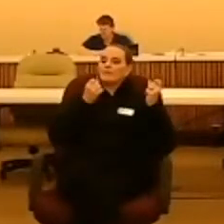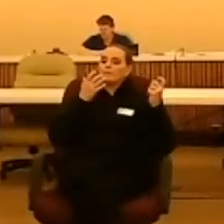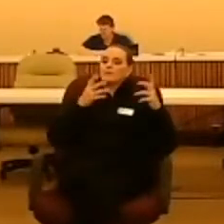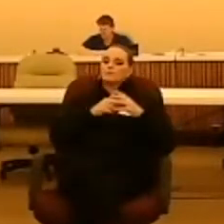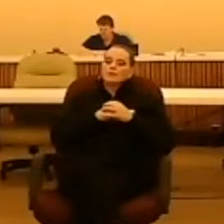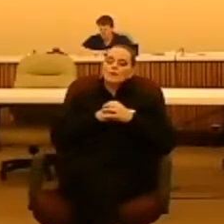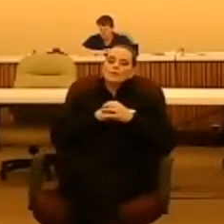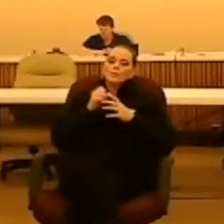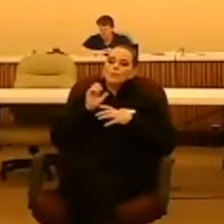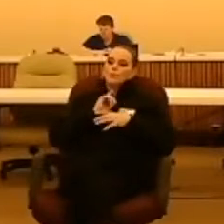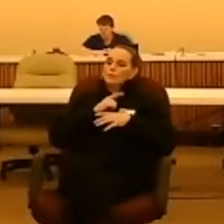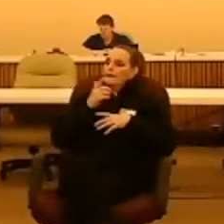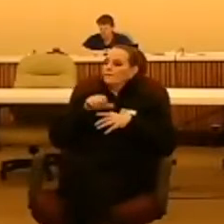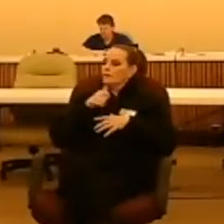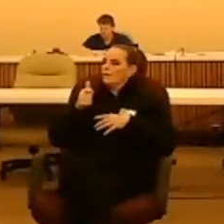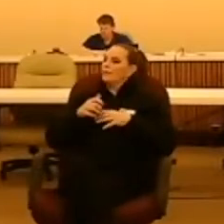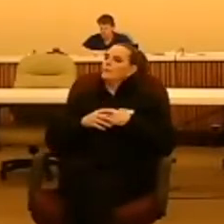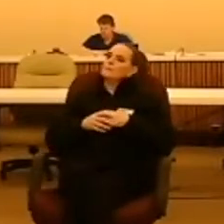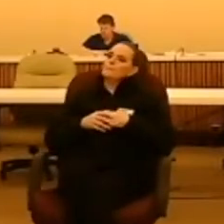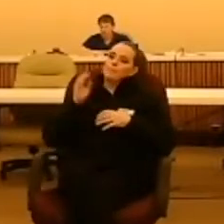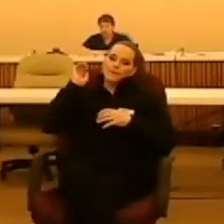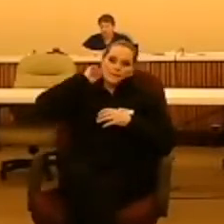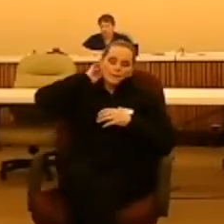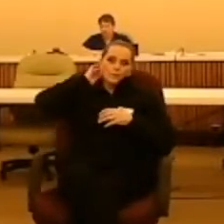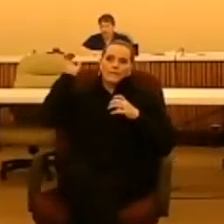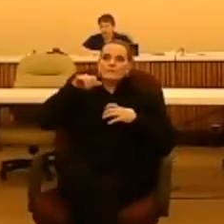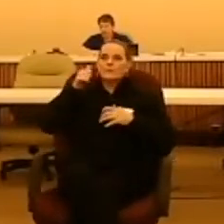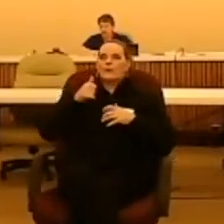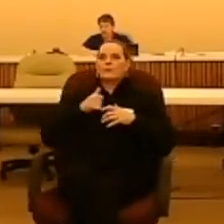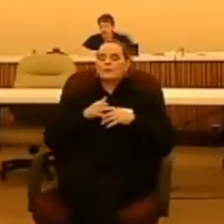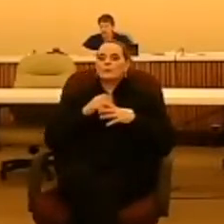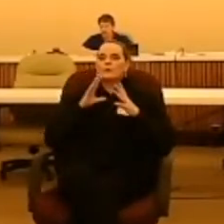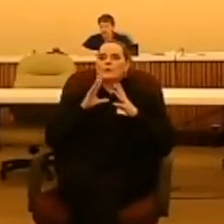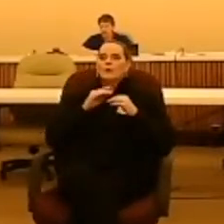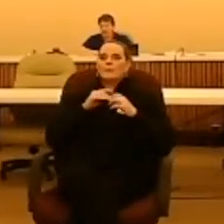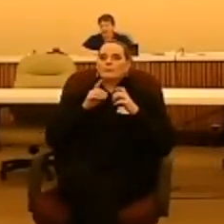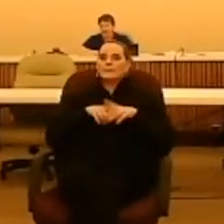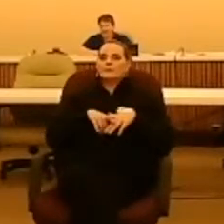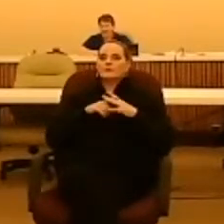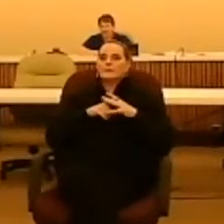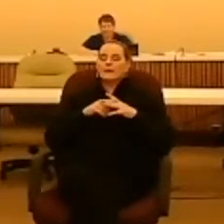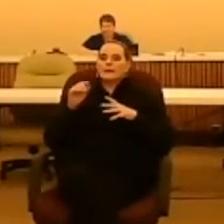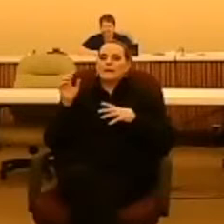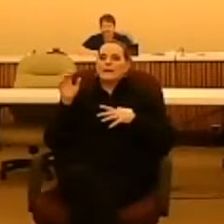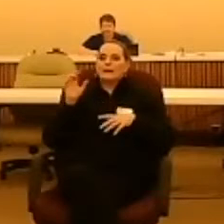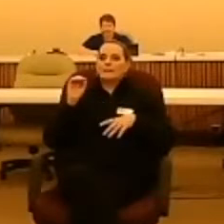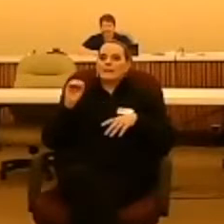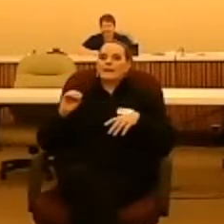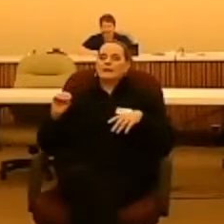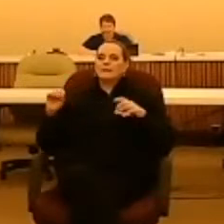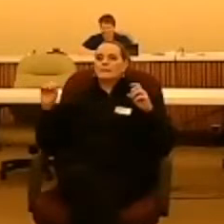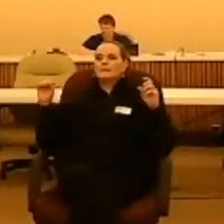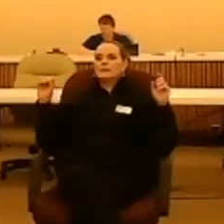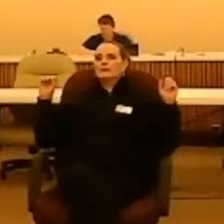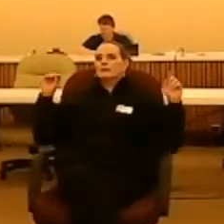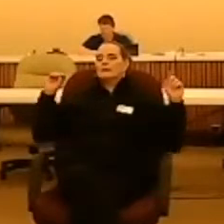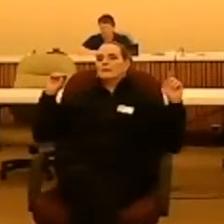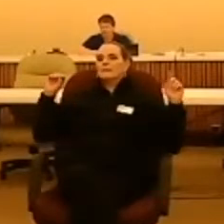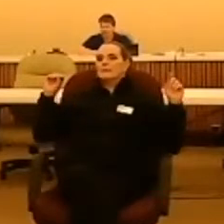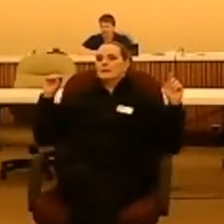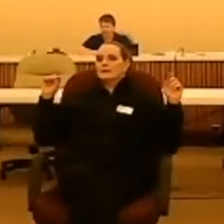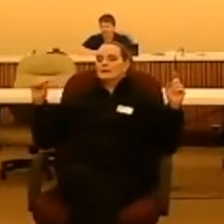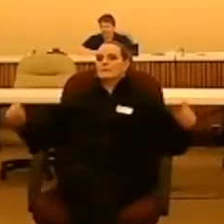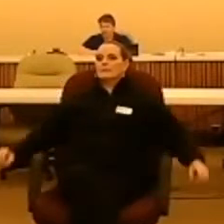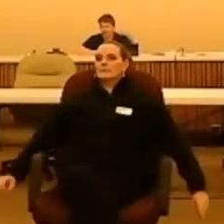have another Thank you. public hearing starting at 8 o'clock. 9 o'clock. I know, it